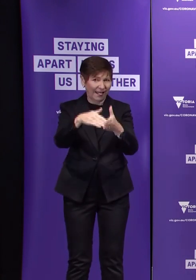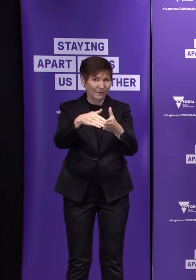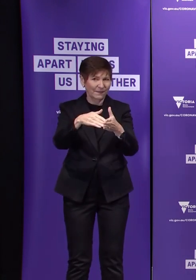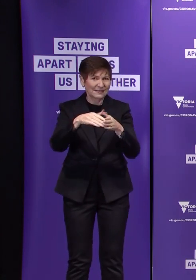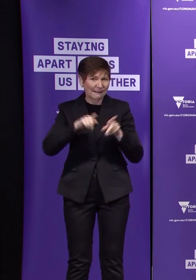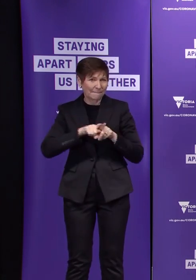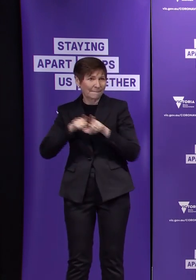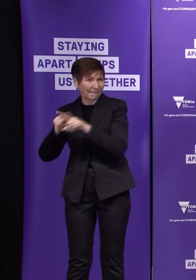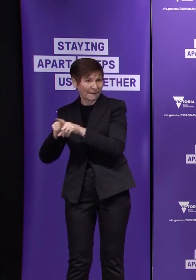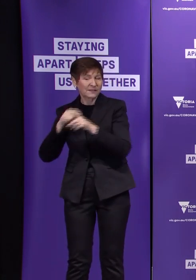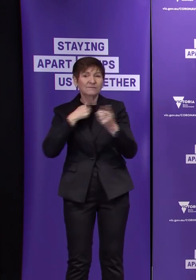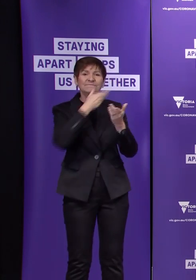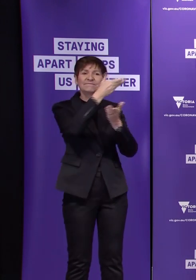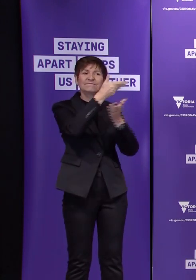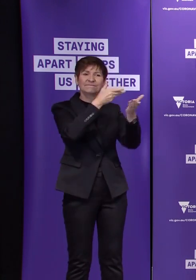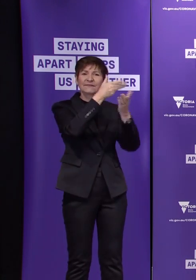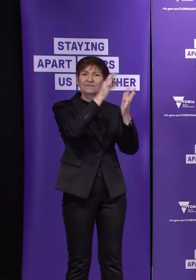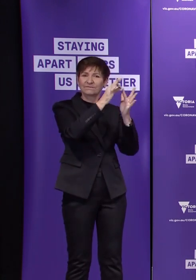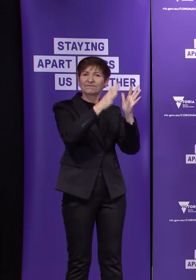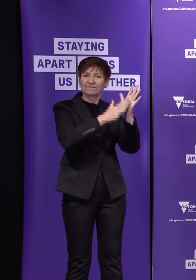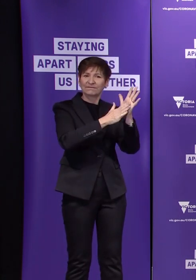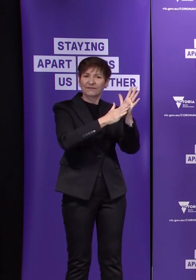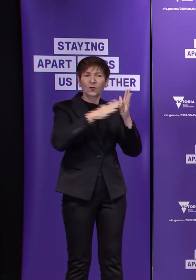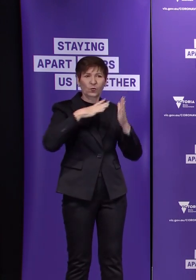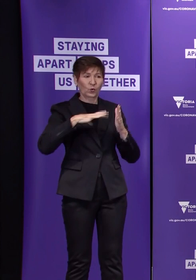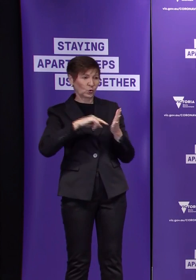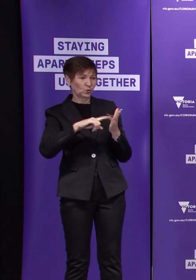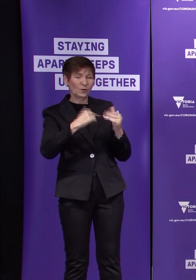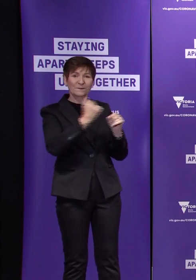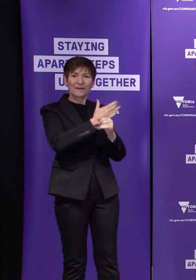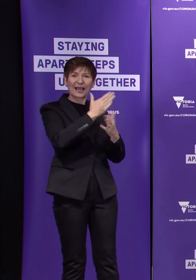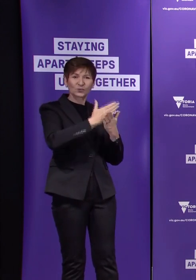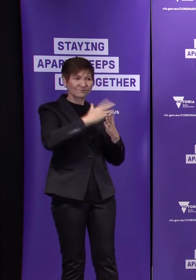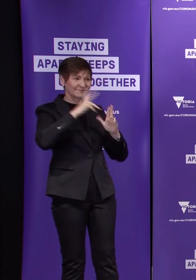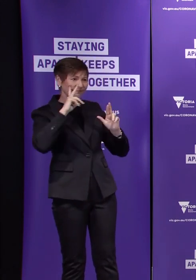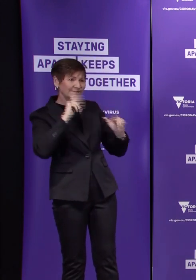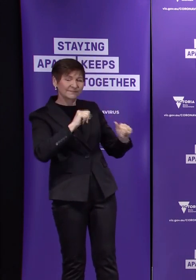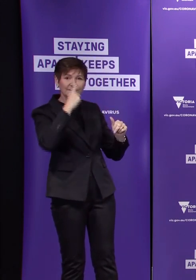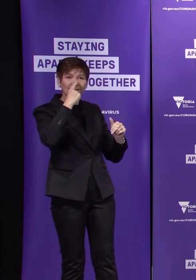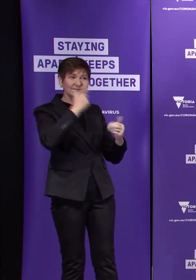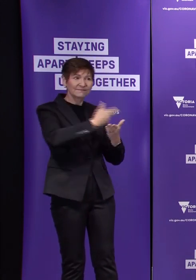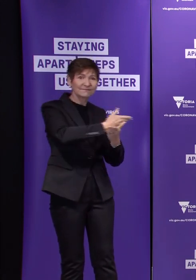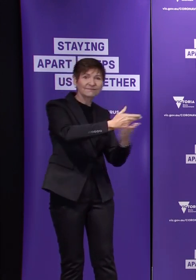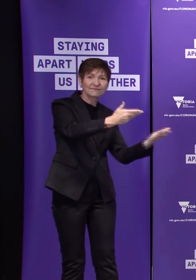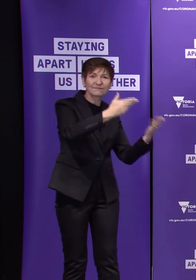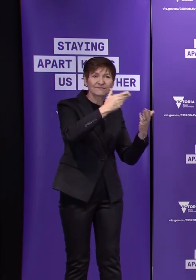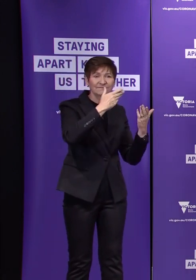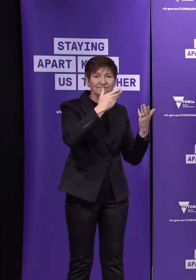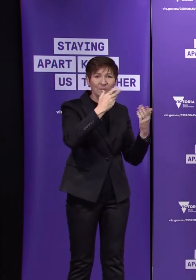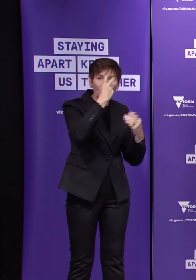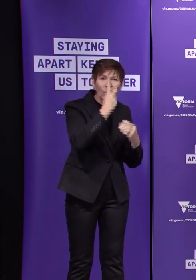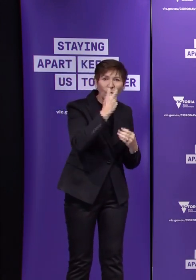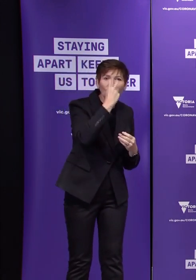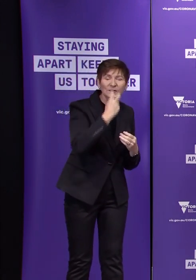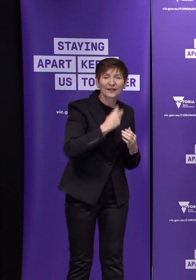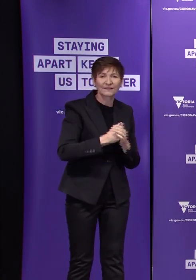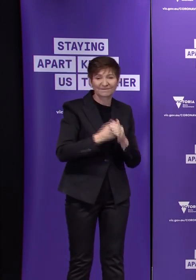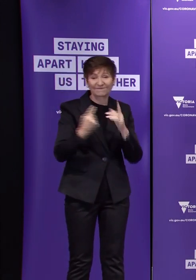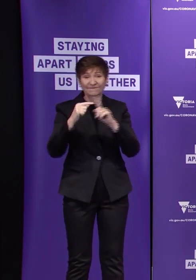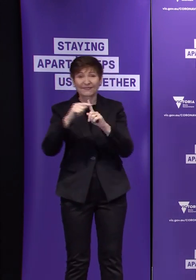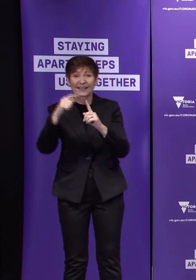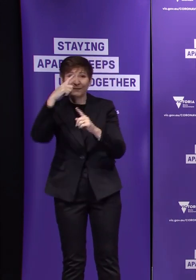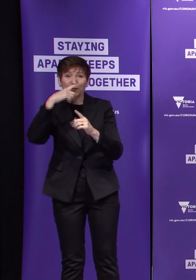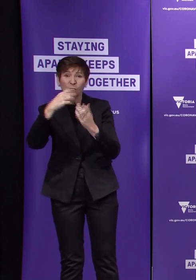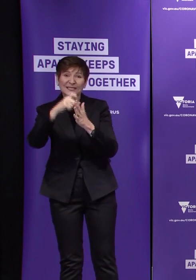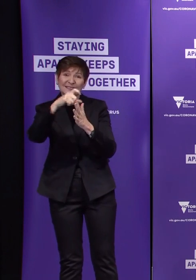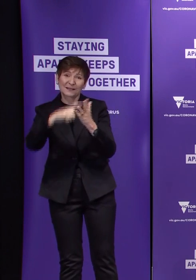and that is to protect the welfare of aged care residents. I think that's a model that would serve us well in other settings, and I think that the disability sector is one of